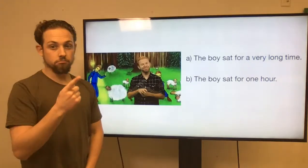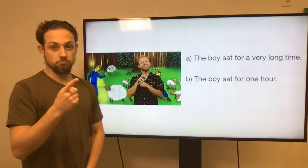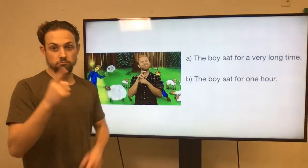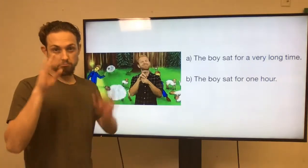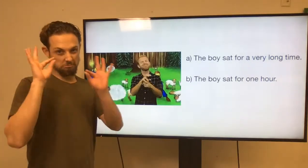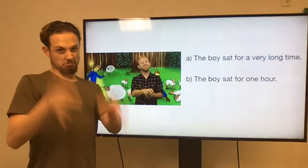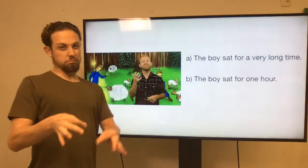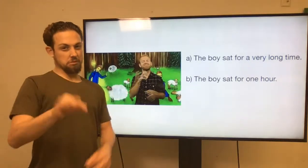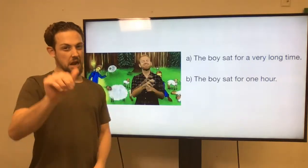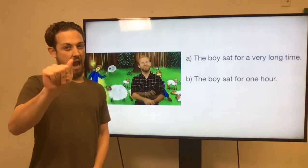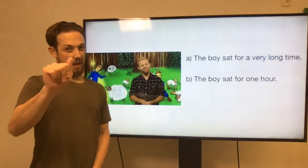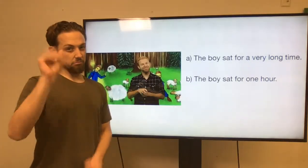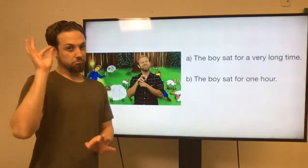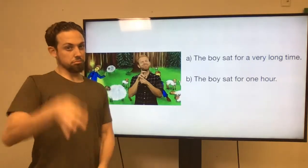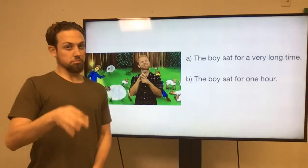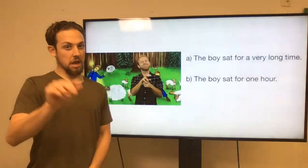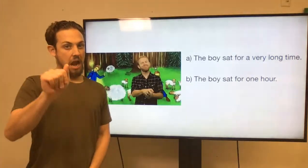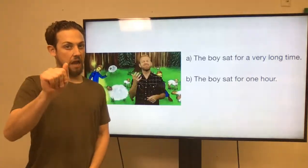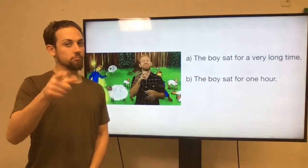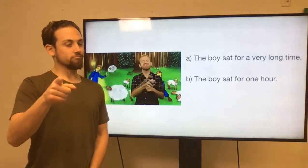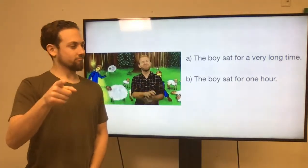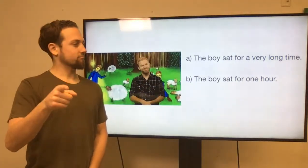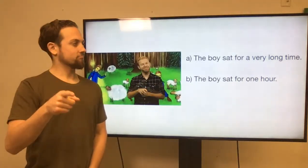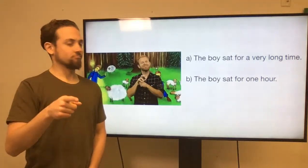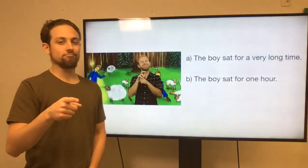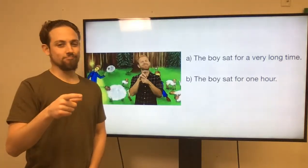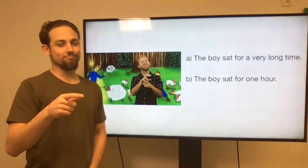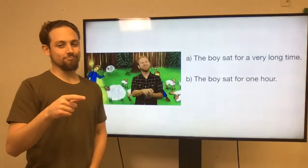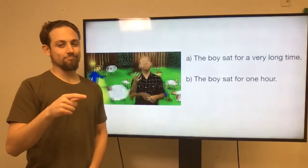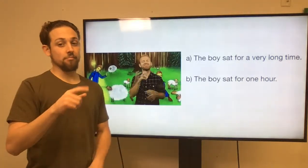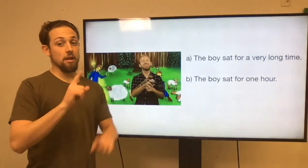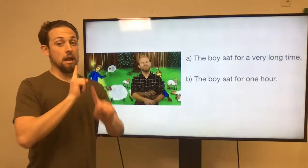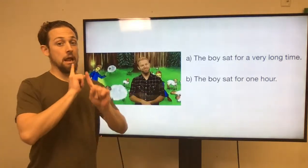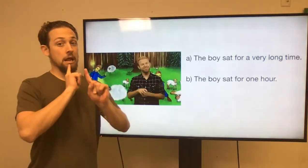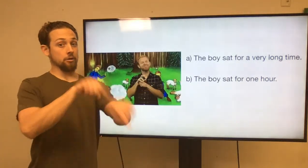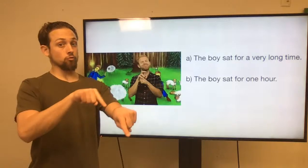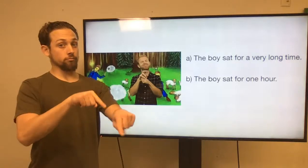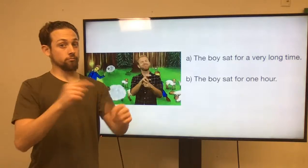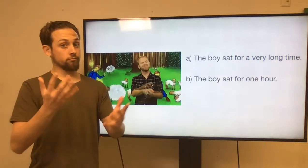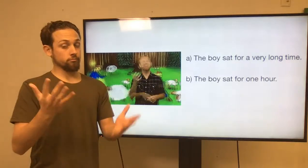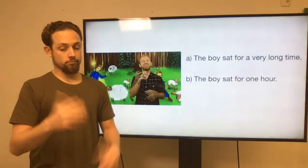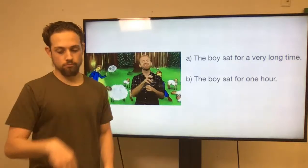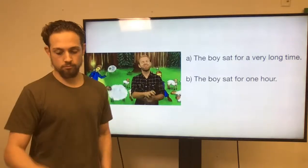What do you think? Do you think it's A or B? It's definitely A. You're right.